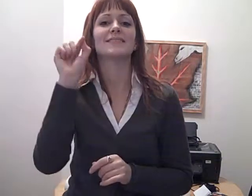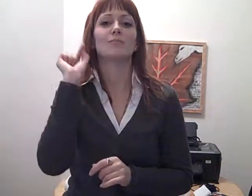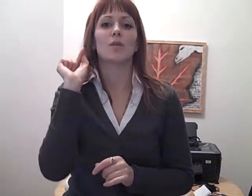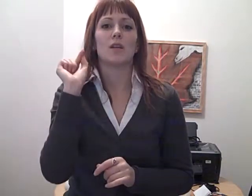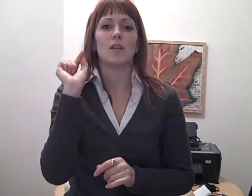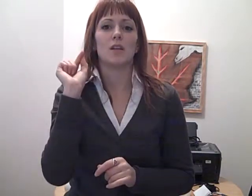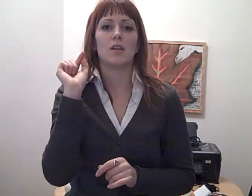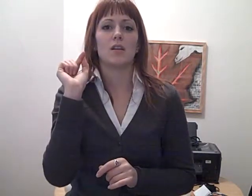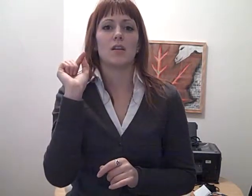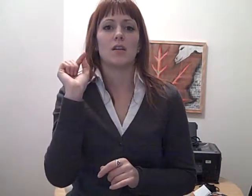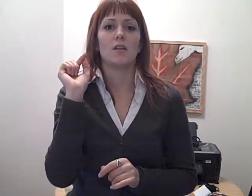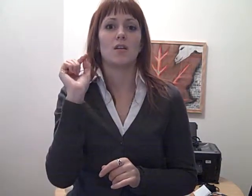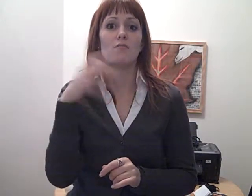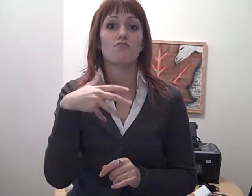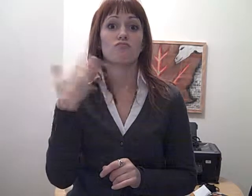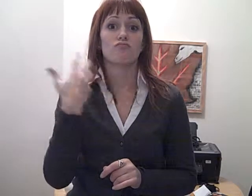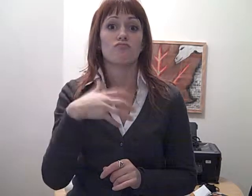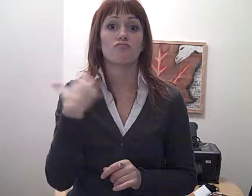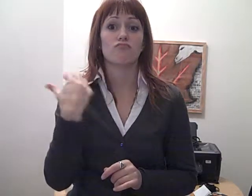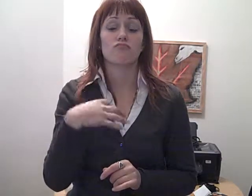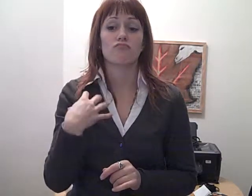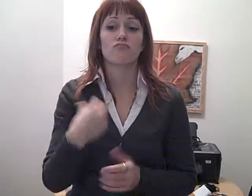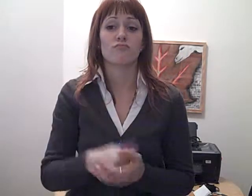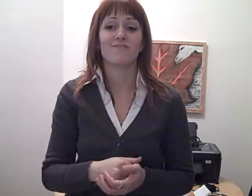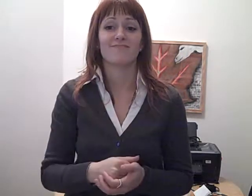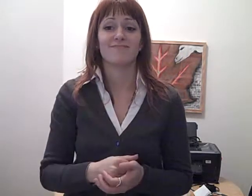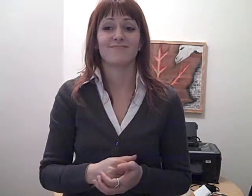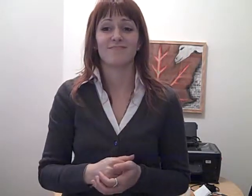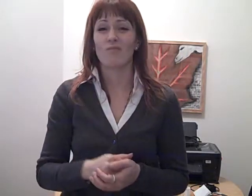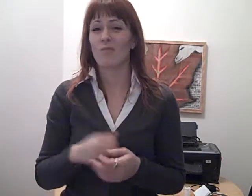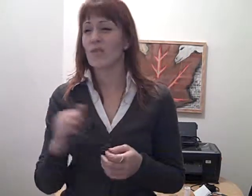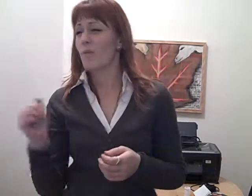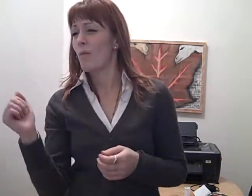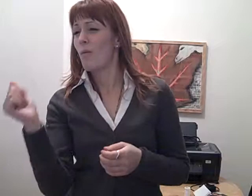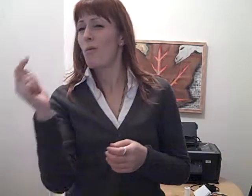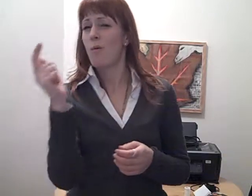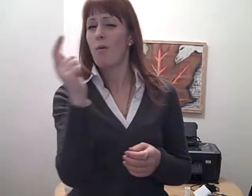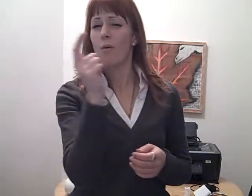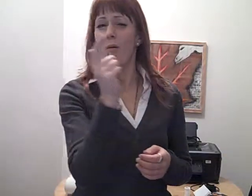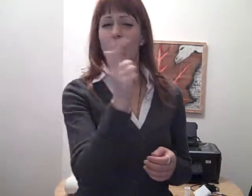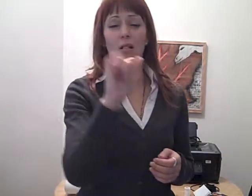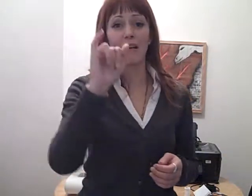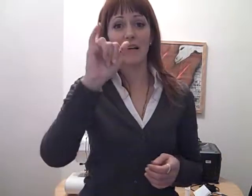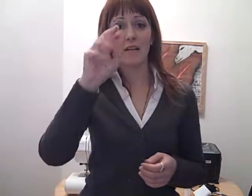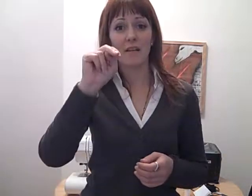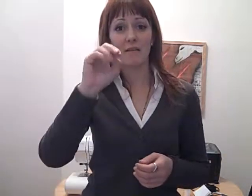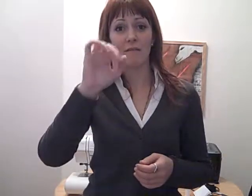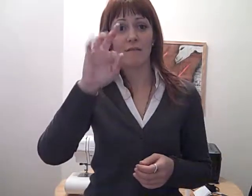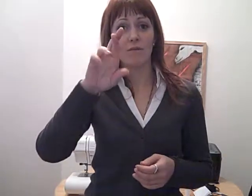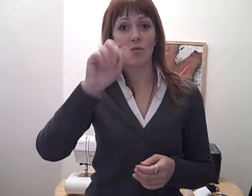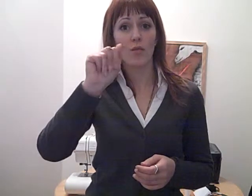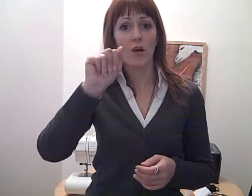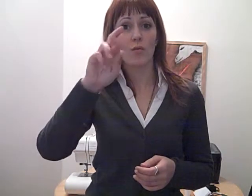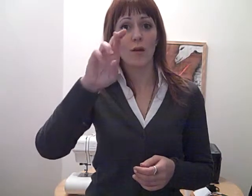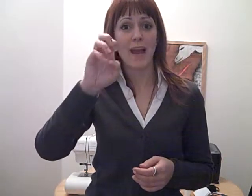takes all the infrared available at night, converts it into an electron in the space of 2